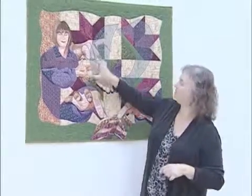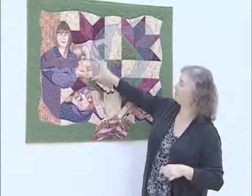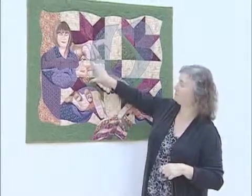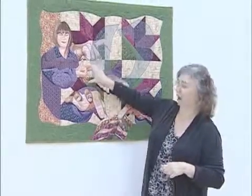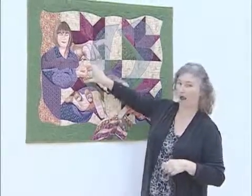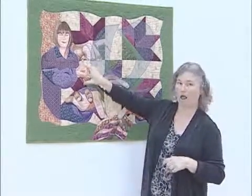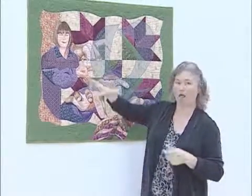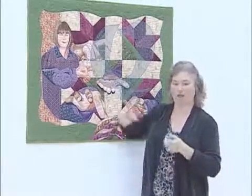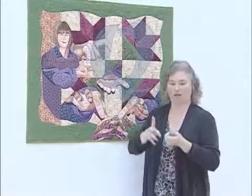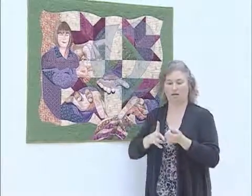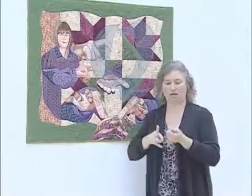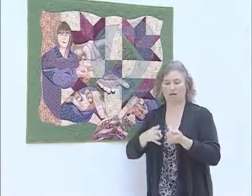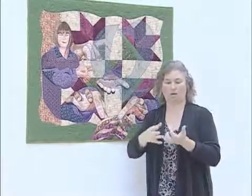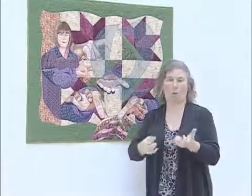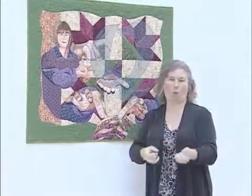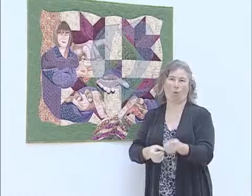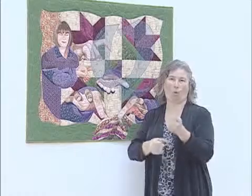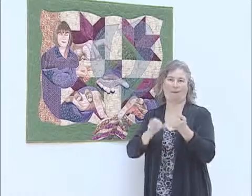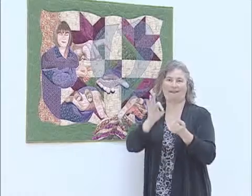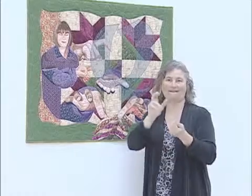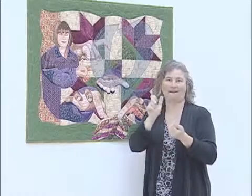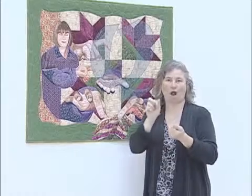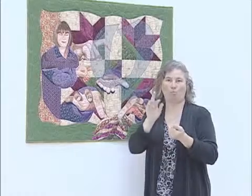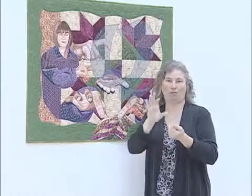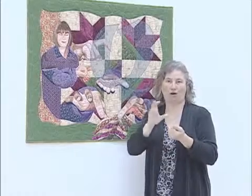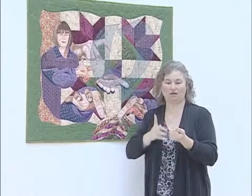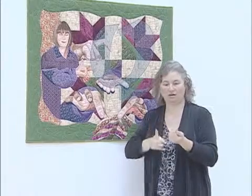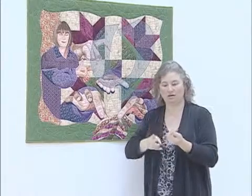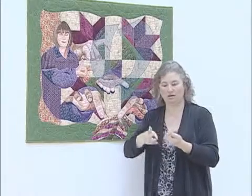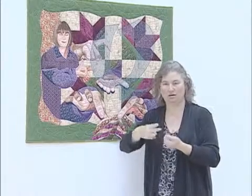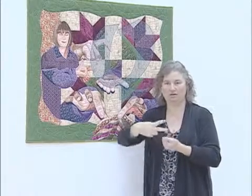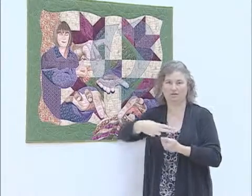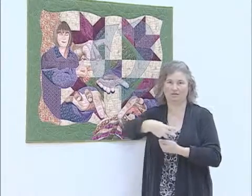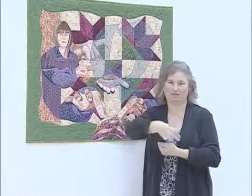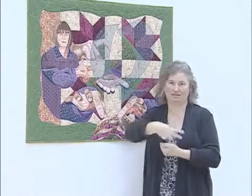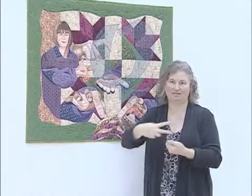fabric. So in the background, of course, she's holding the fabric and cutting it.